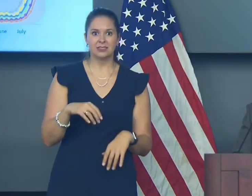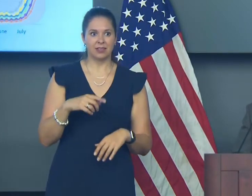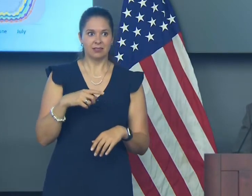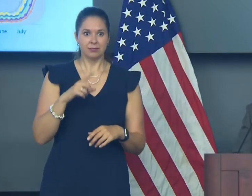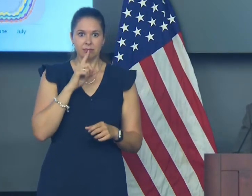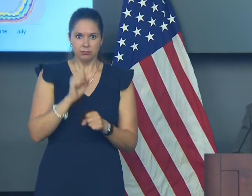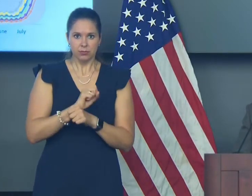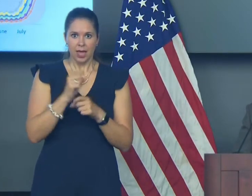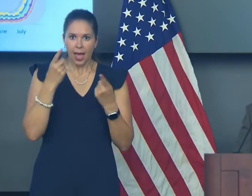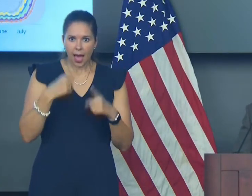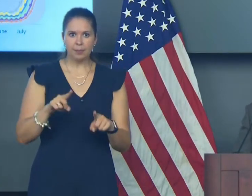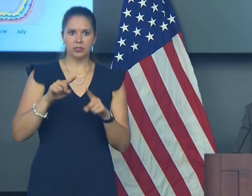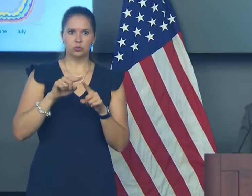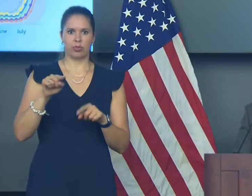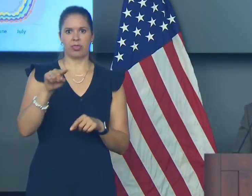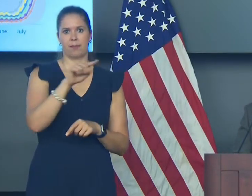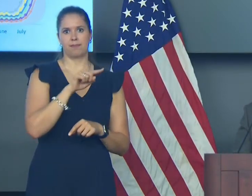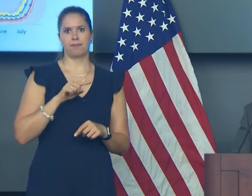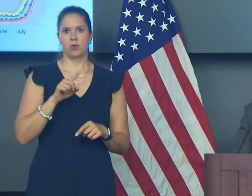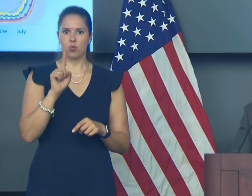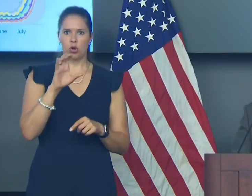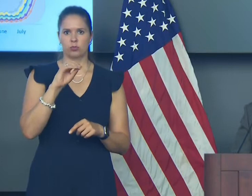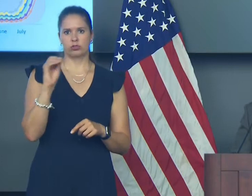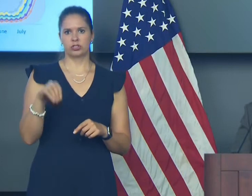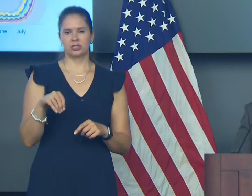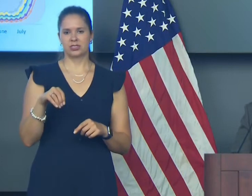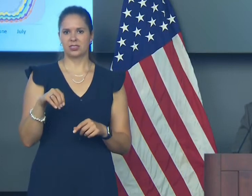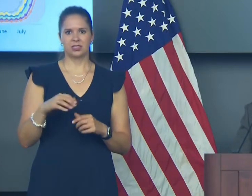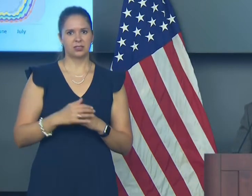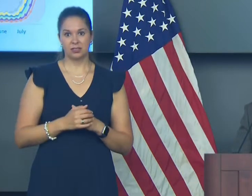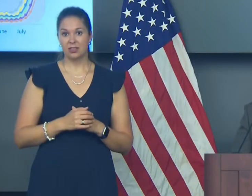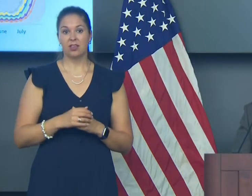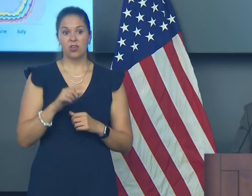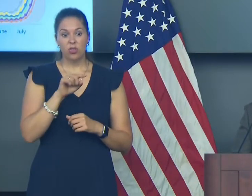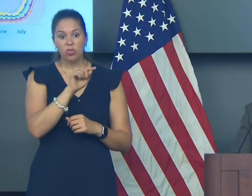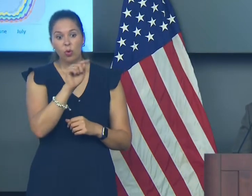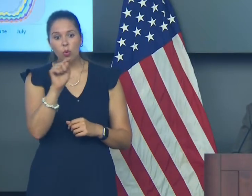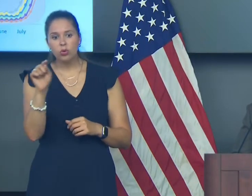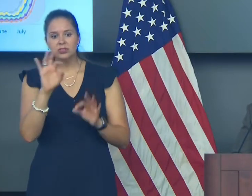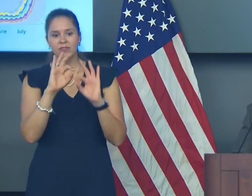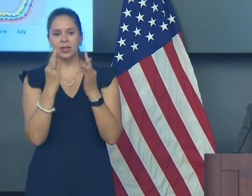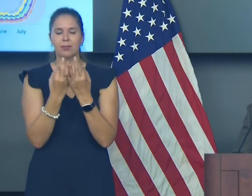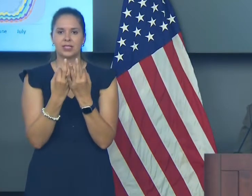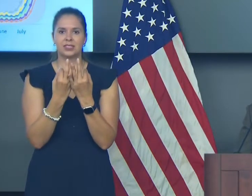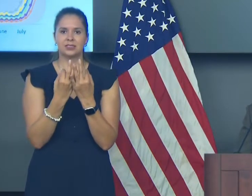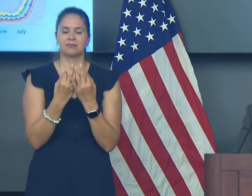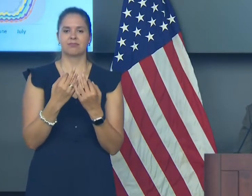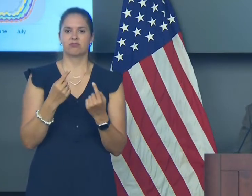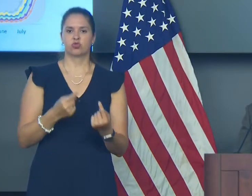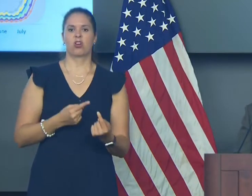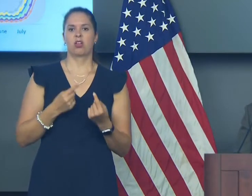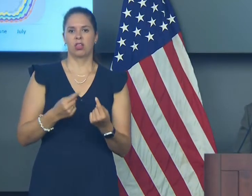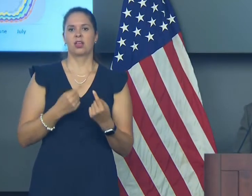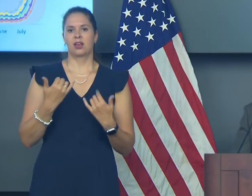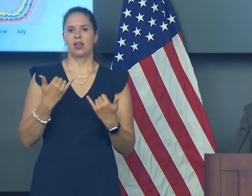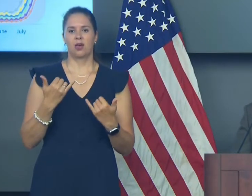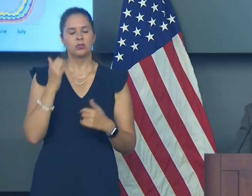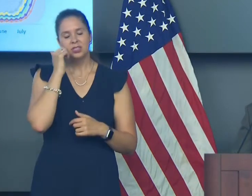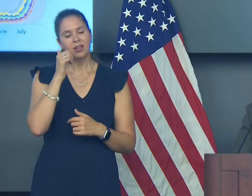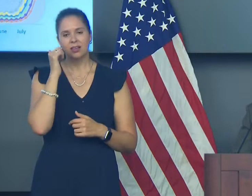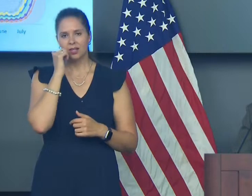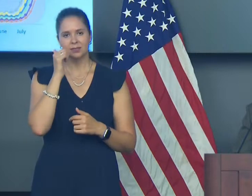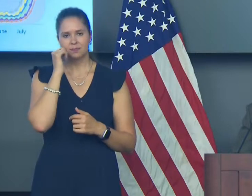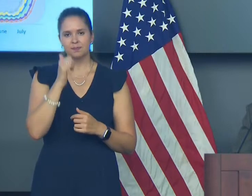100%. Make no bones about it. Those families are struggling now on a